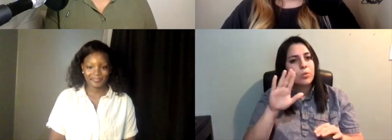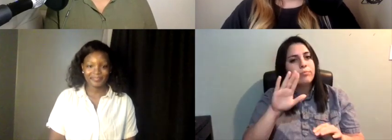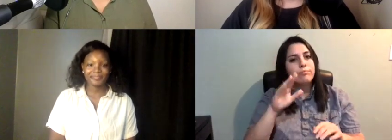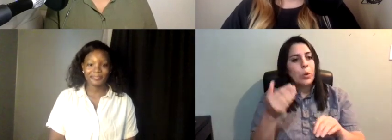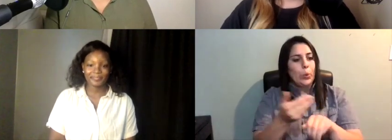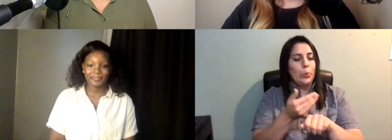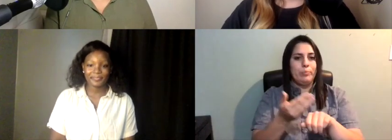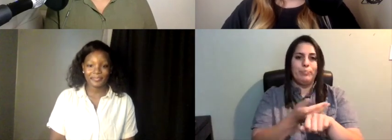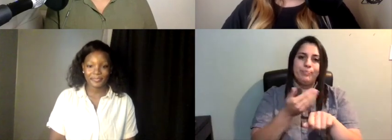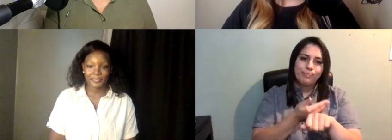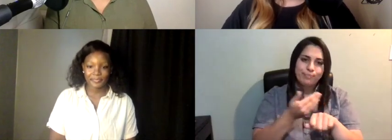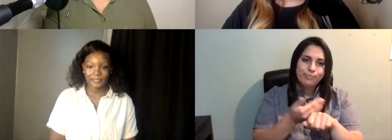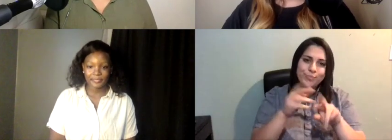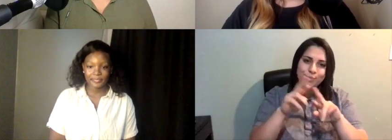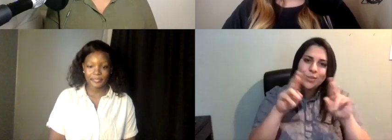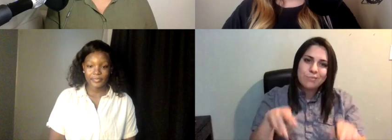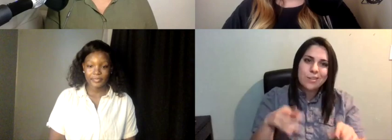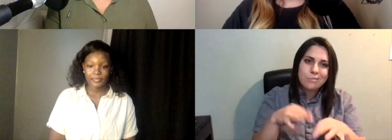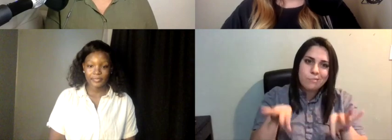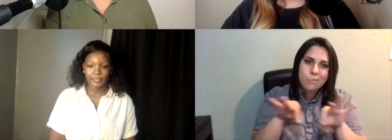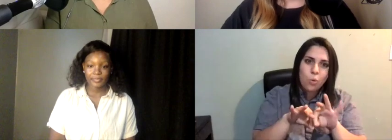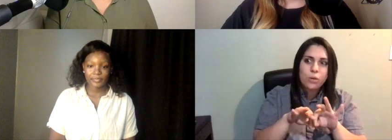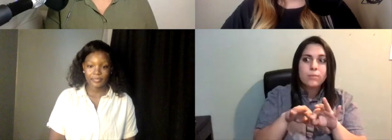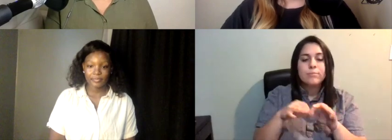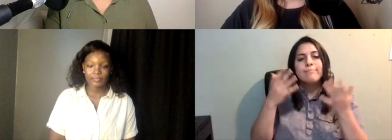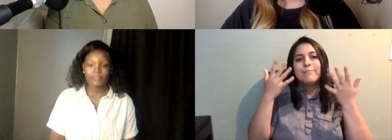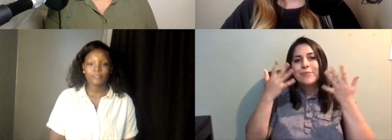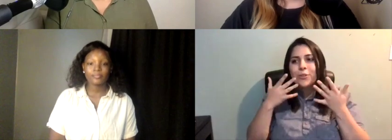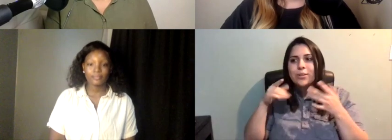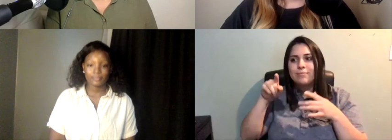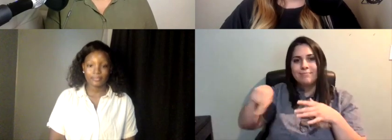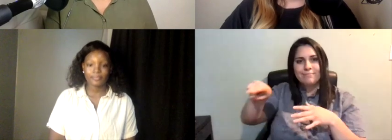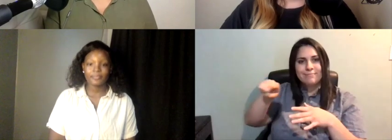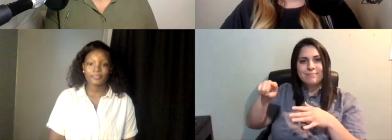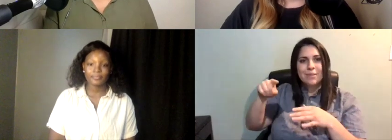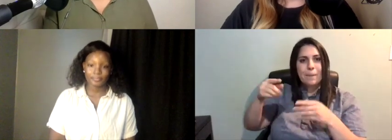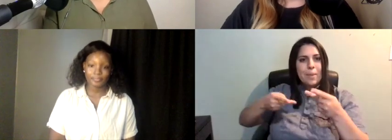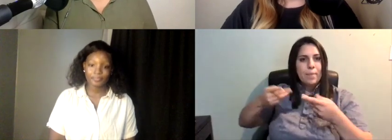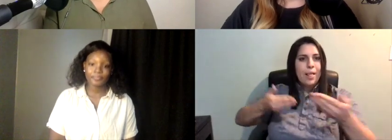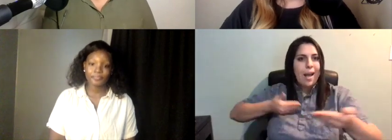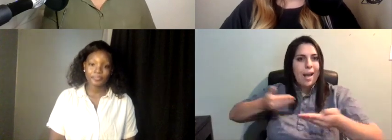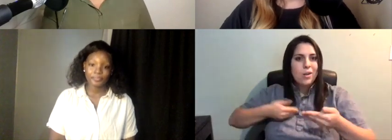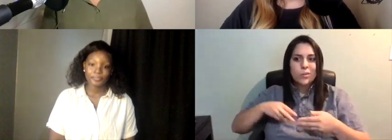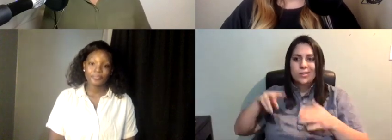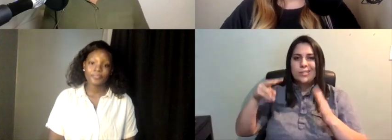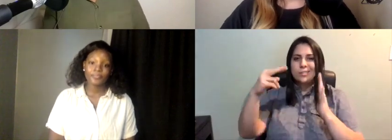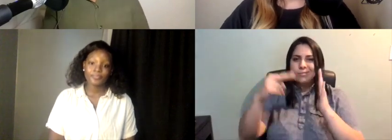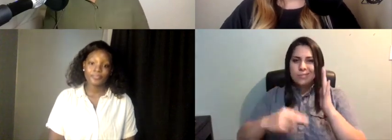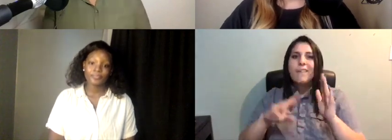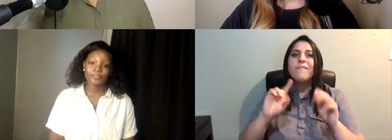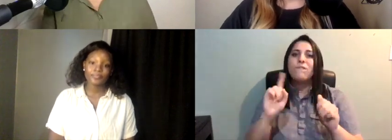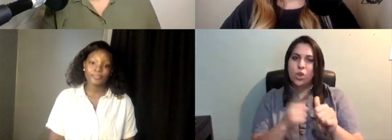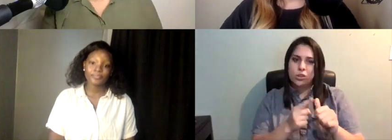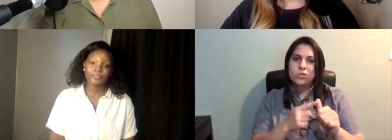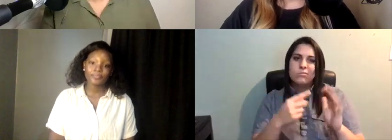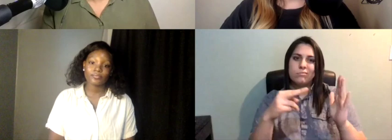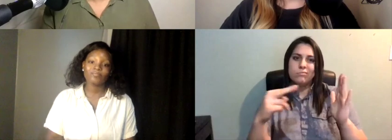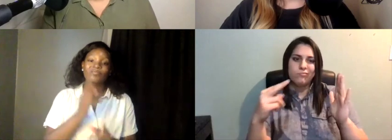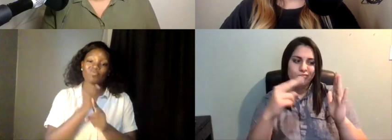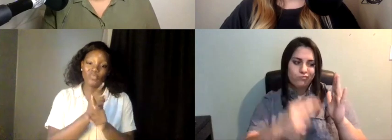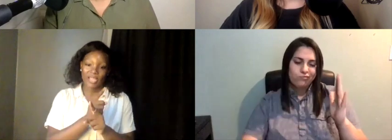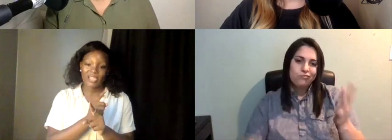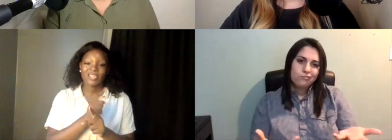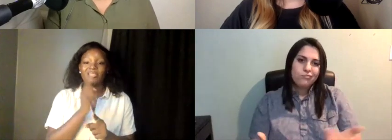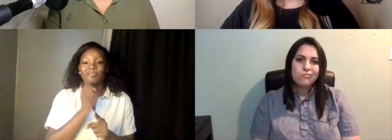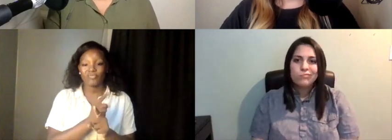you know, that's their first impression, unfortunately. And it's right. You know, so this is something, okay, with